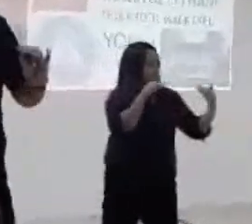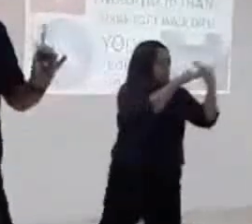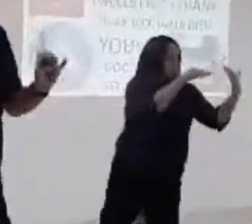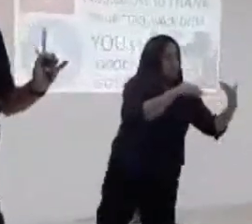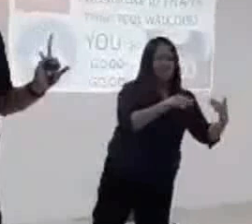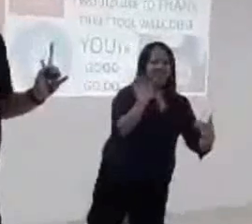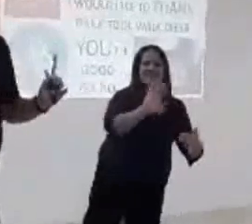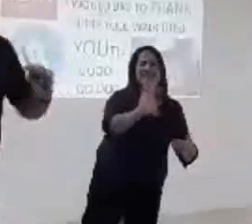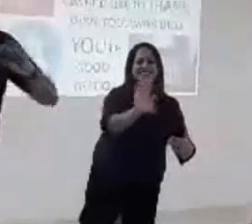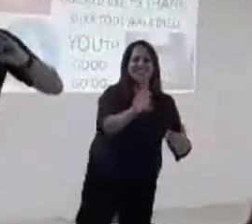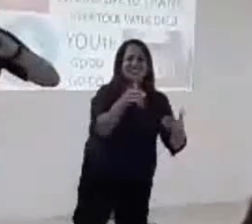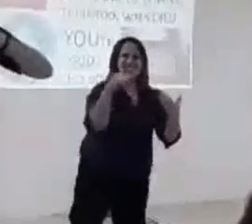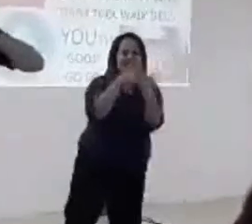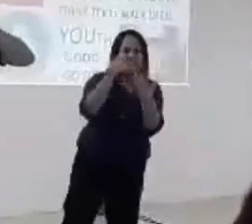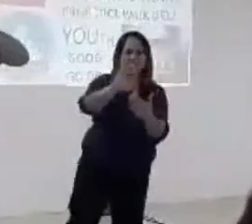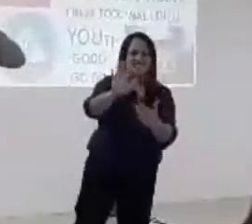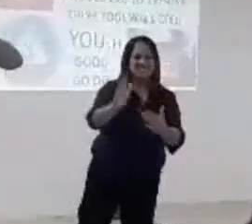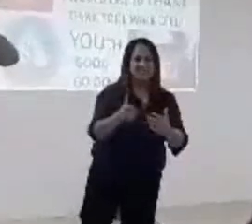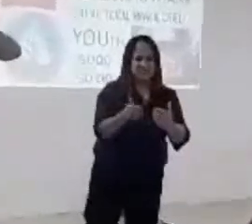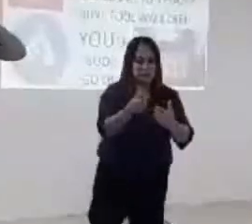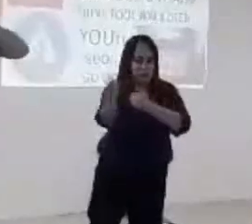No, I win